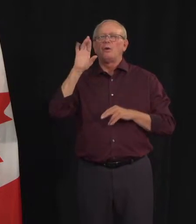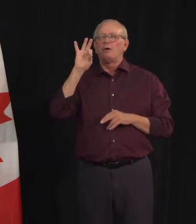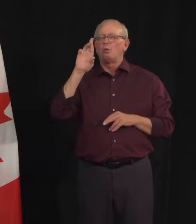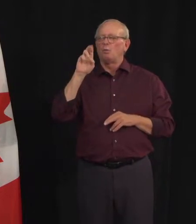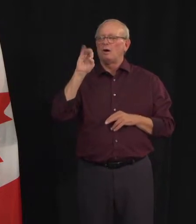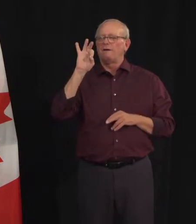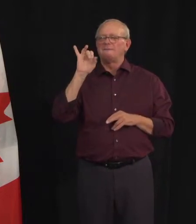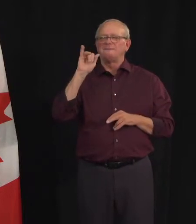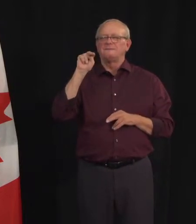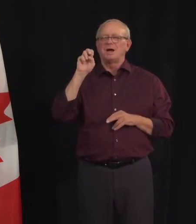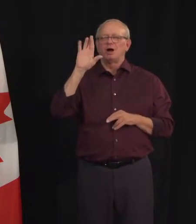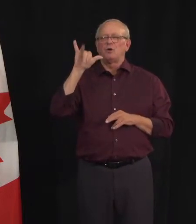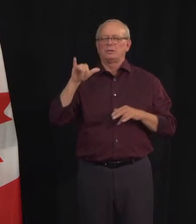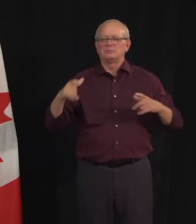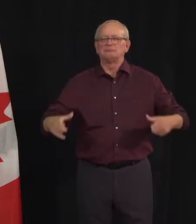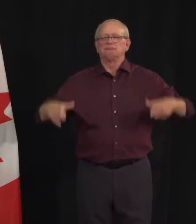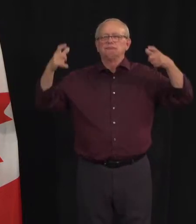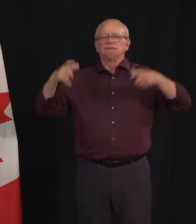Sure.